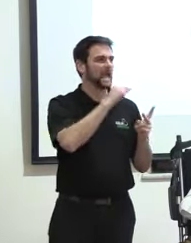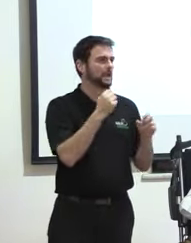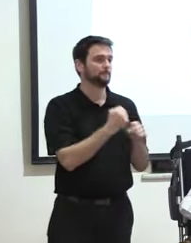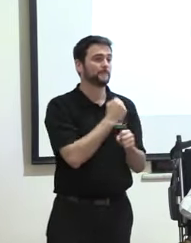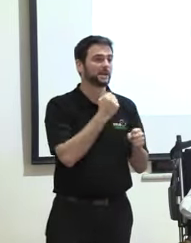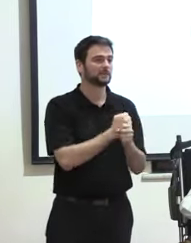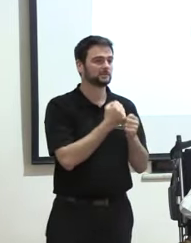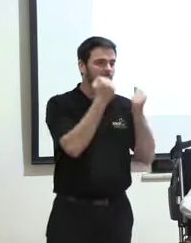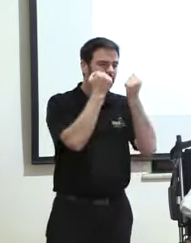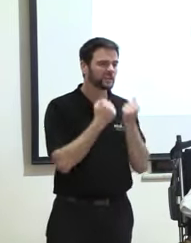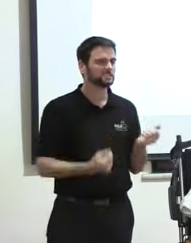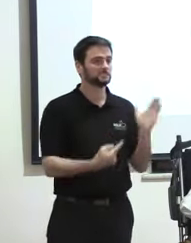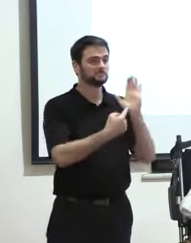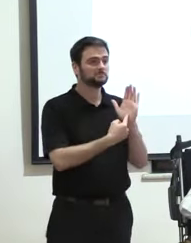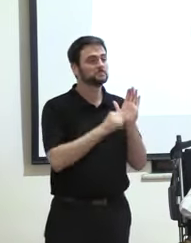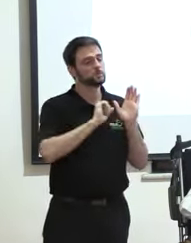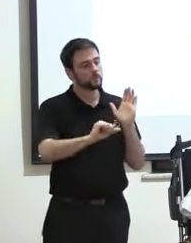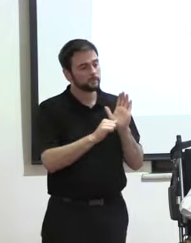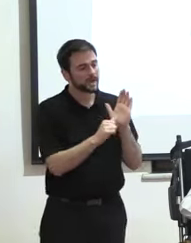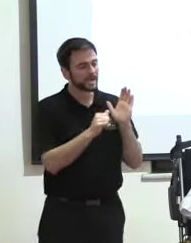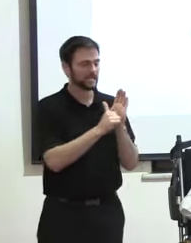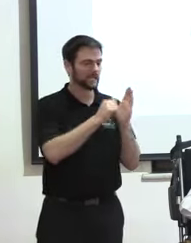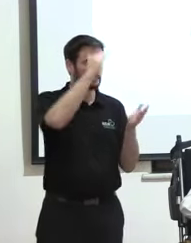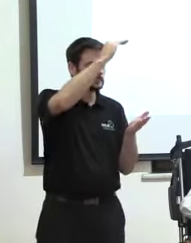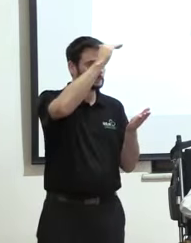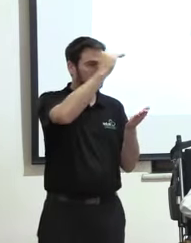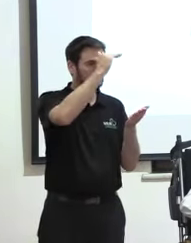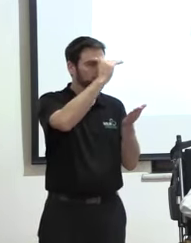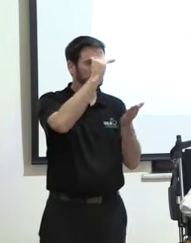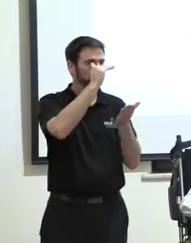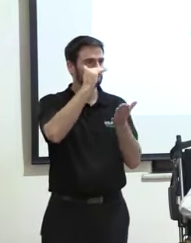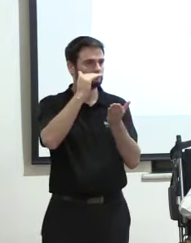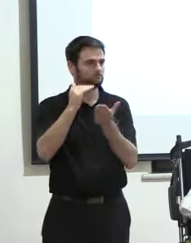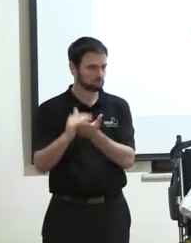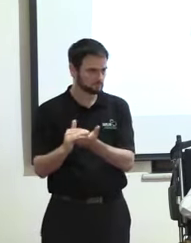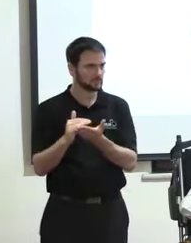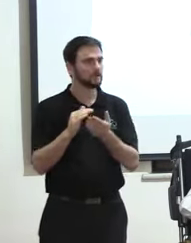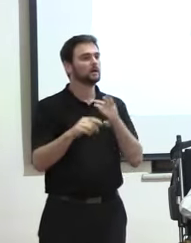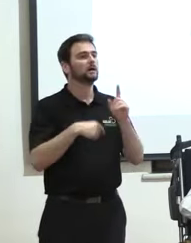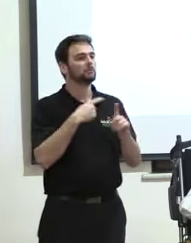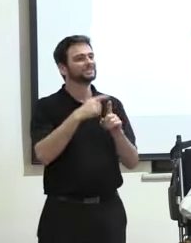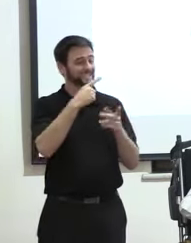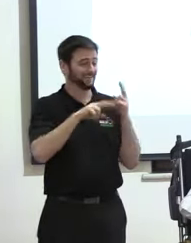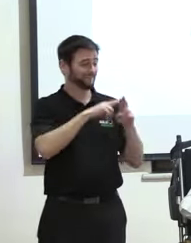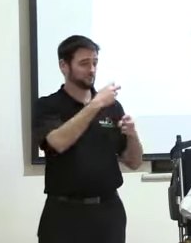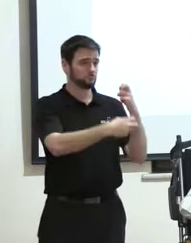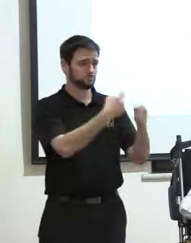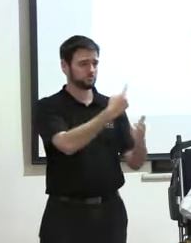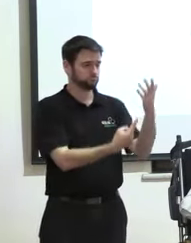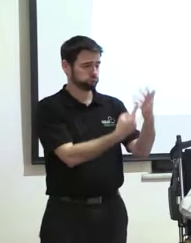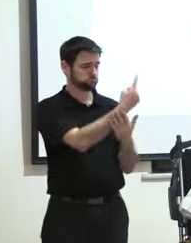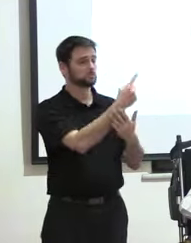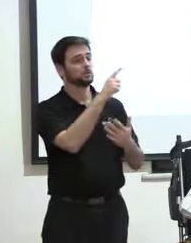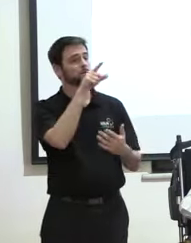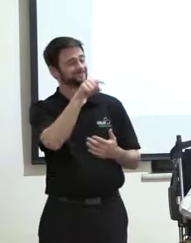records of how much money you have left over in your plan. And in some cases, they can also do some level of conflict resolution and